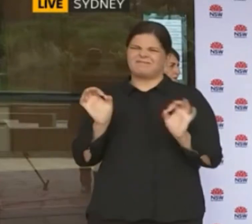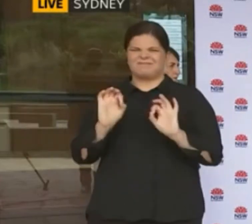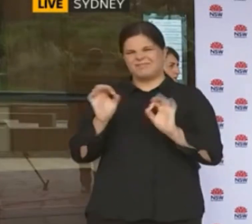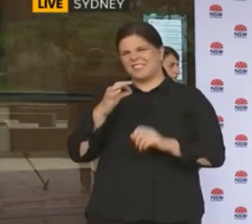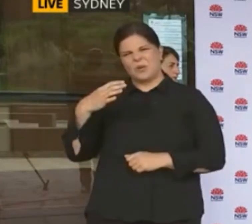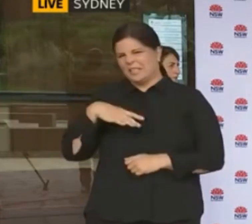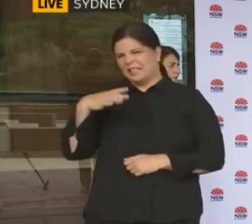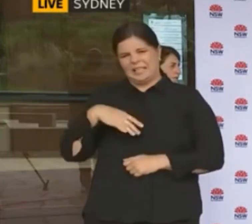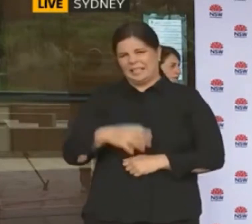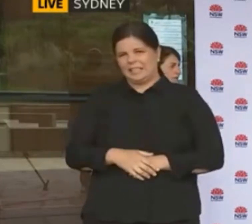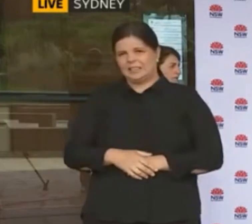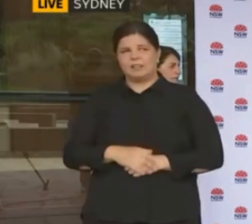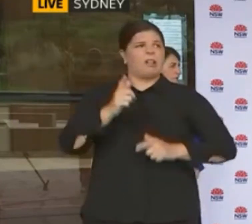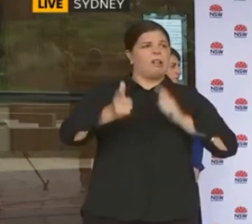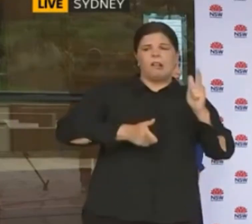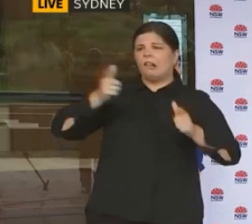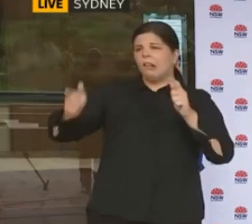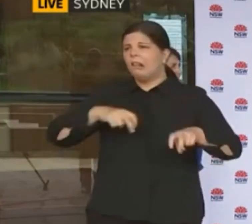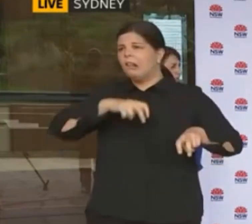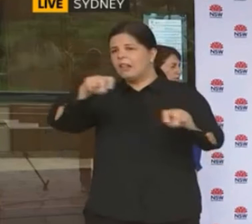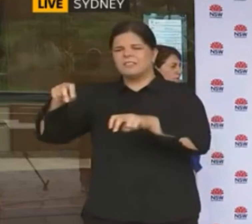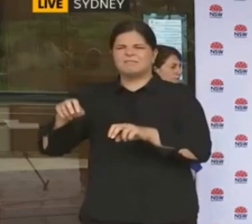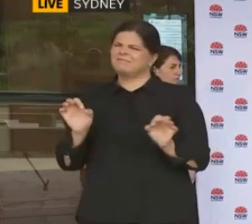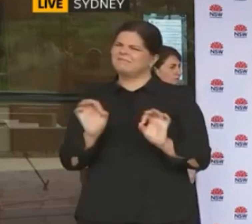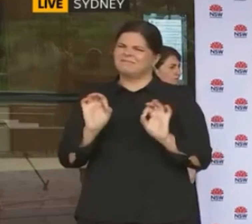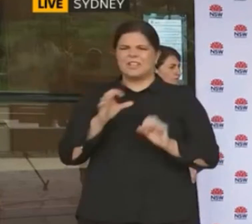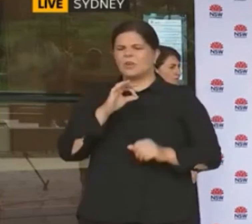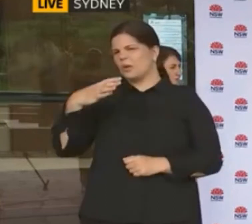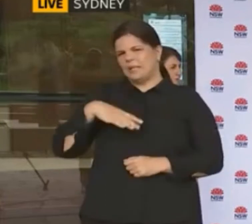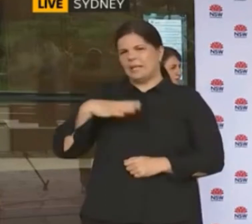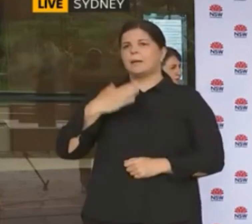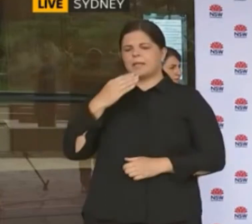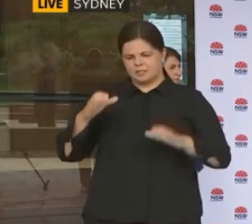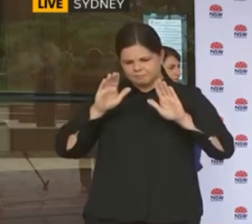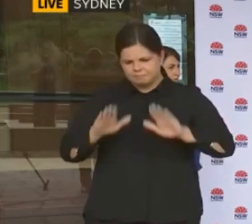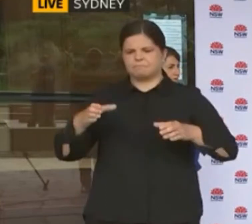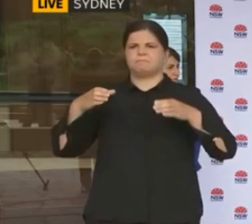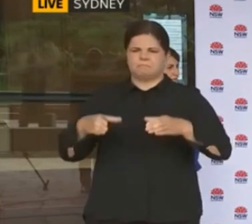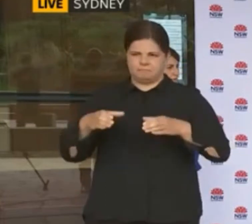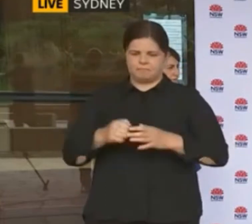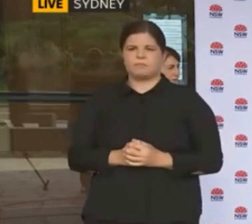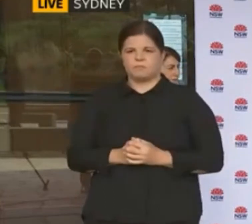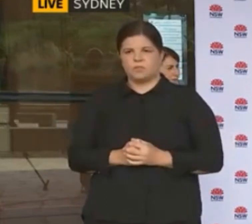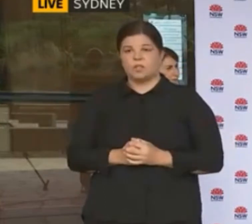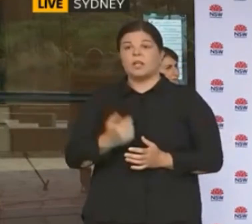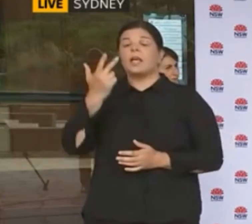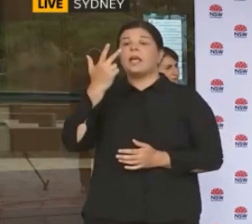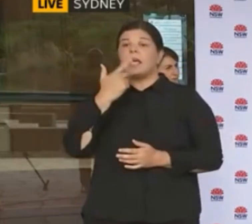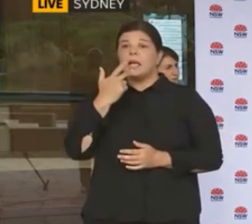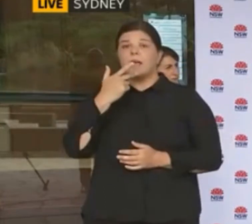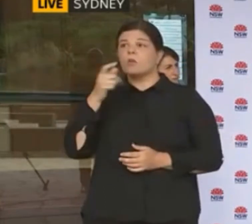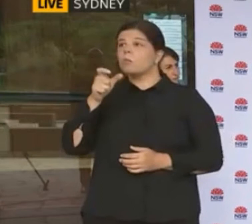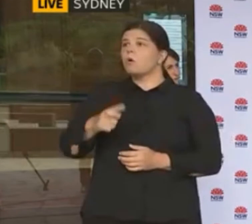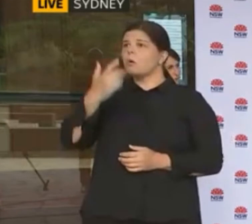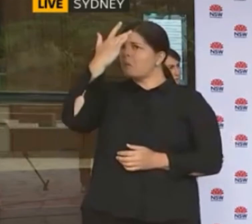to meet with. This will assist us, if there are any undetected chains of transmission, ensure that we don't have a super